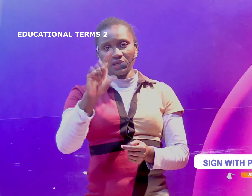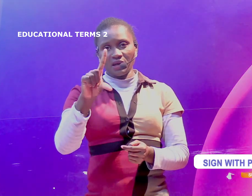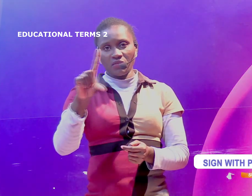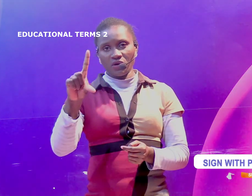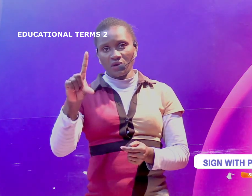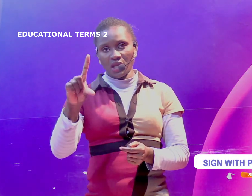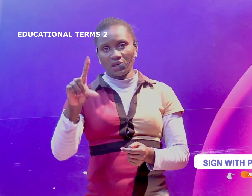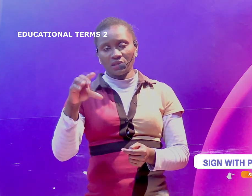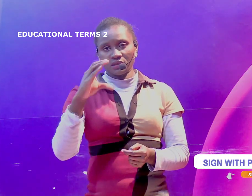C-E-double-L,